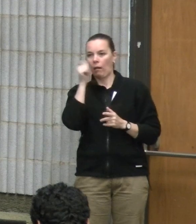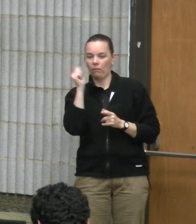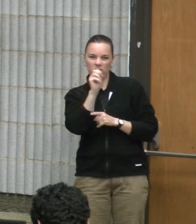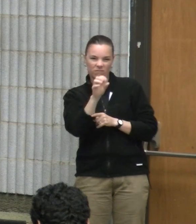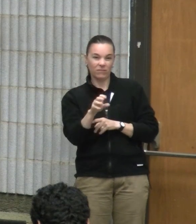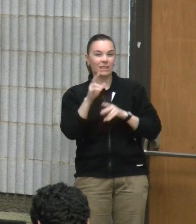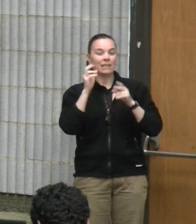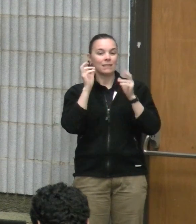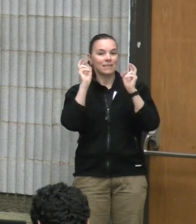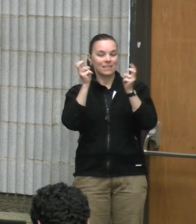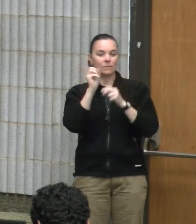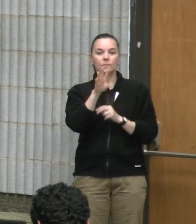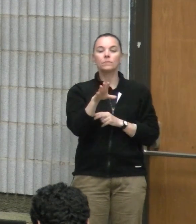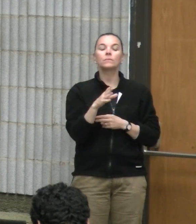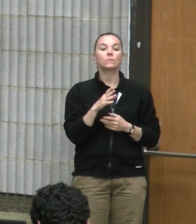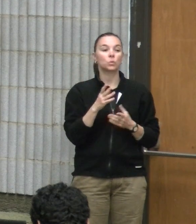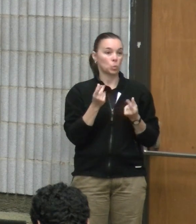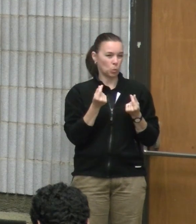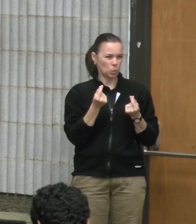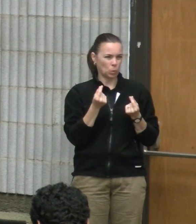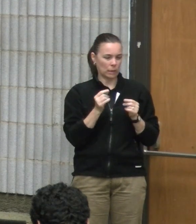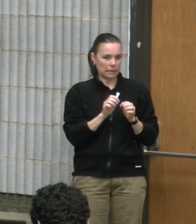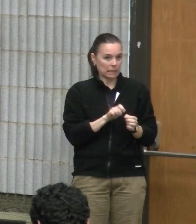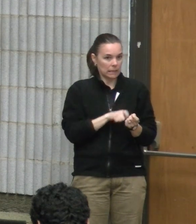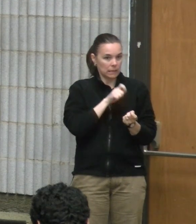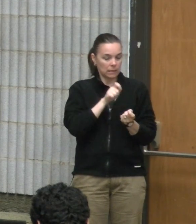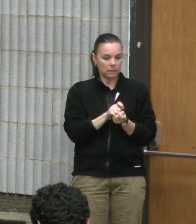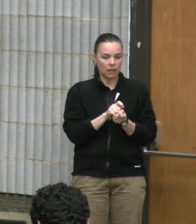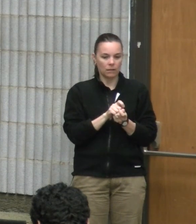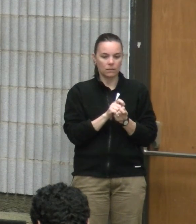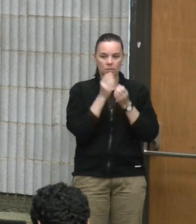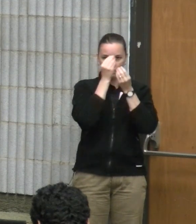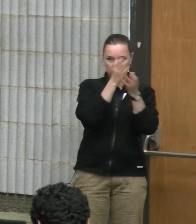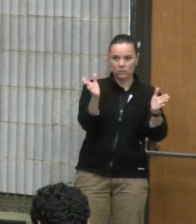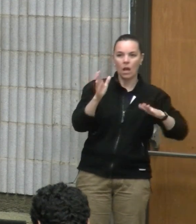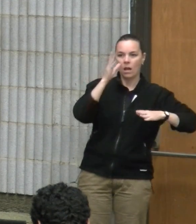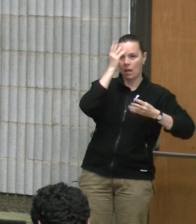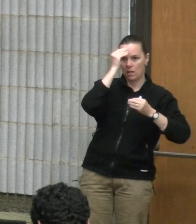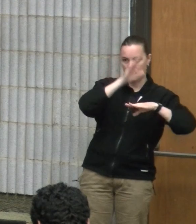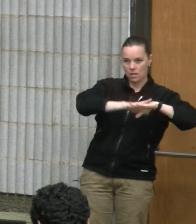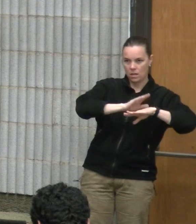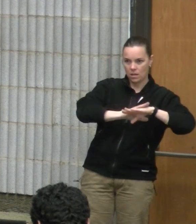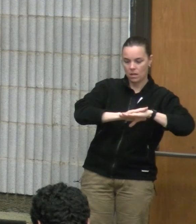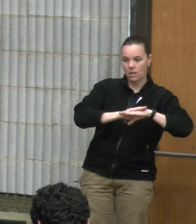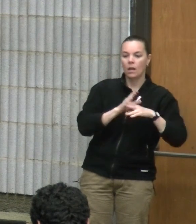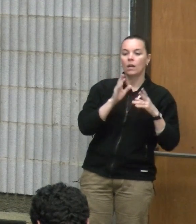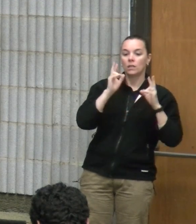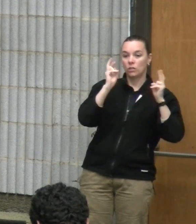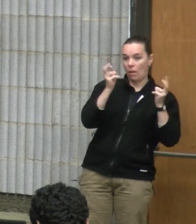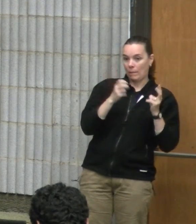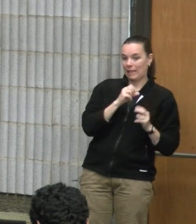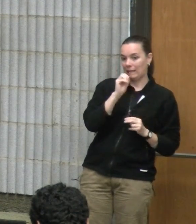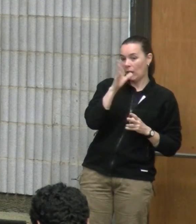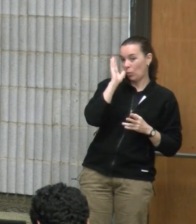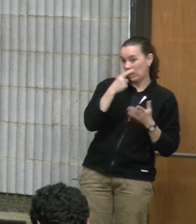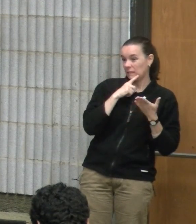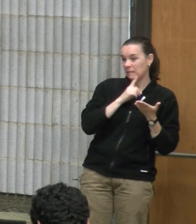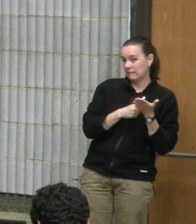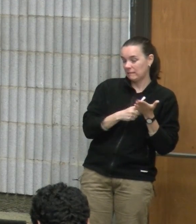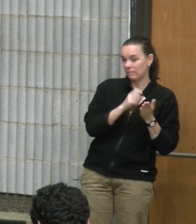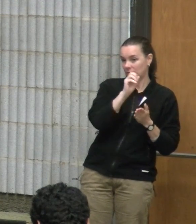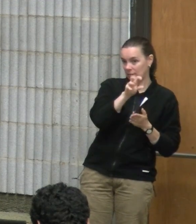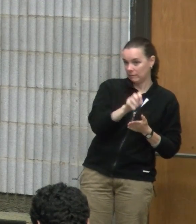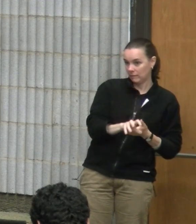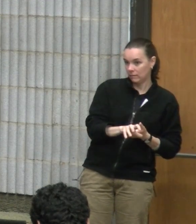give a content warning, verbally state the words content warning and state the topics to be discussed, and then allow time for anyone who wishes to leave the room to do